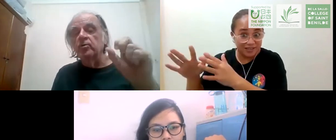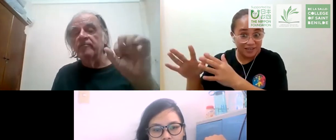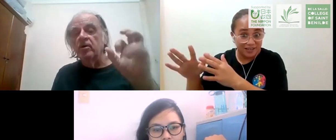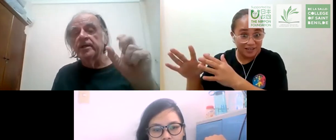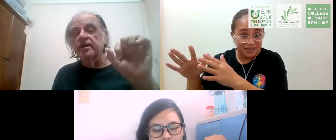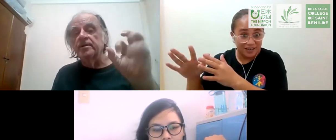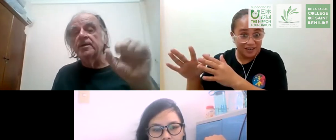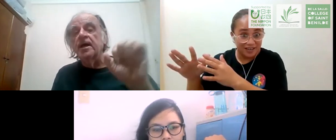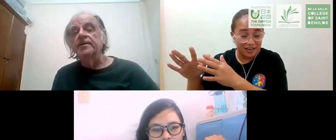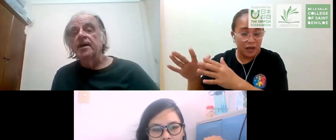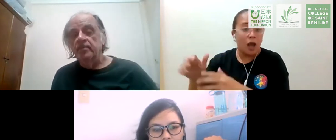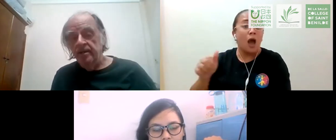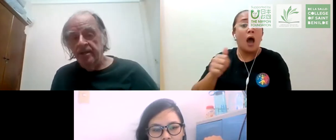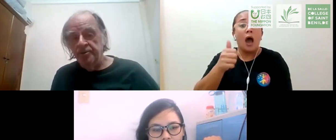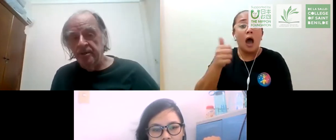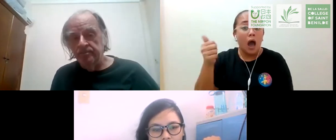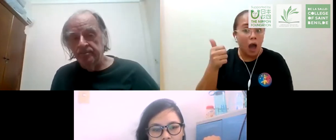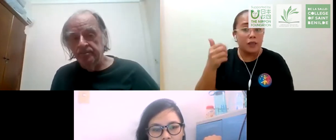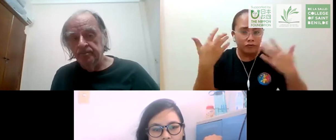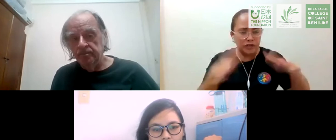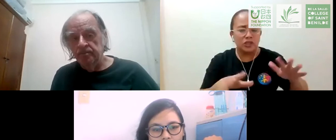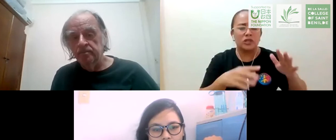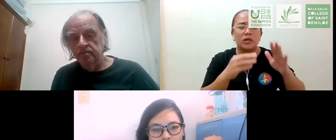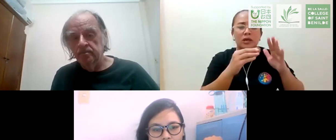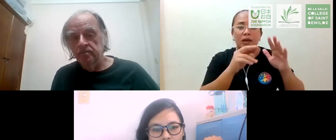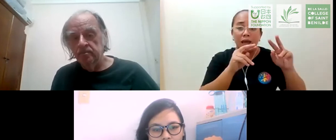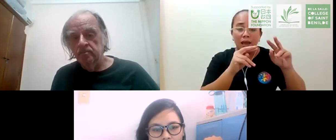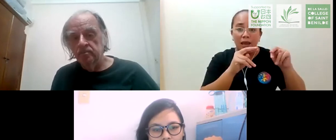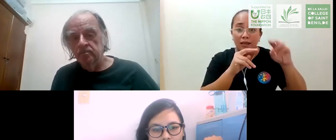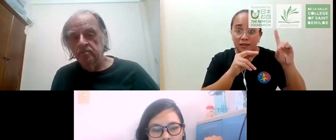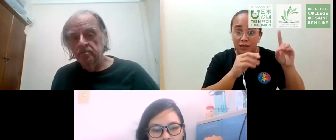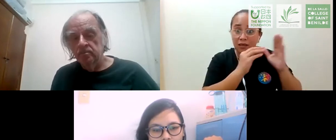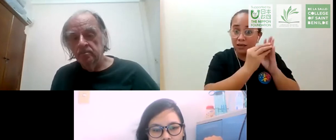Some of you have already done the non-dominant hand shape.